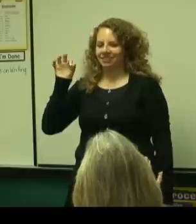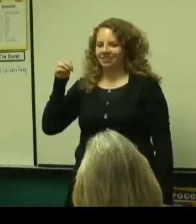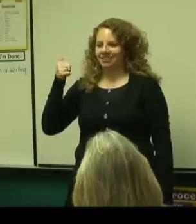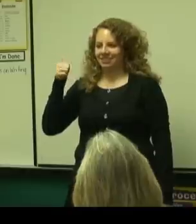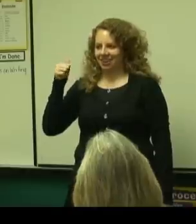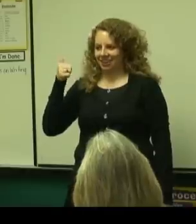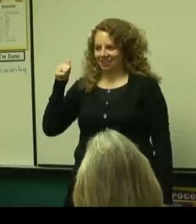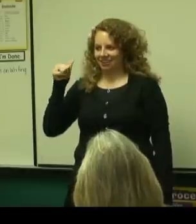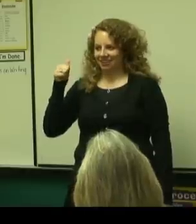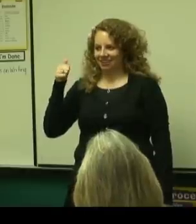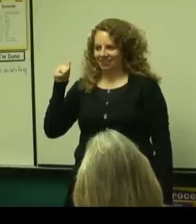10,